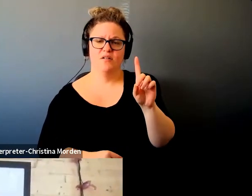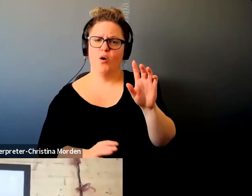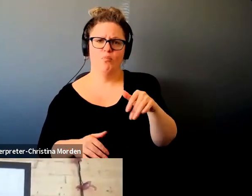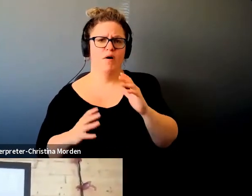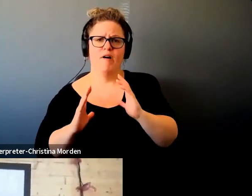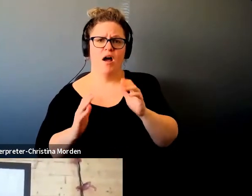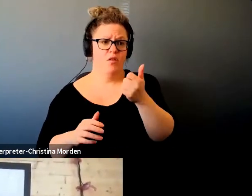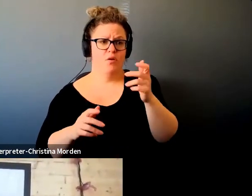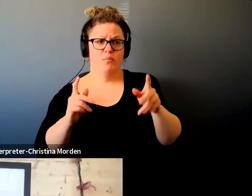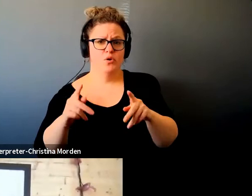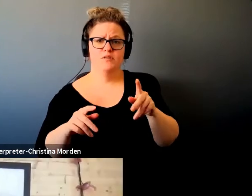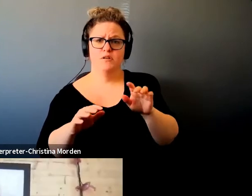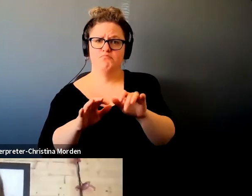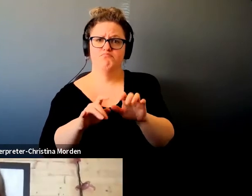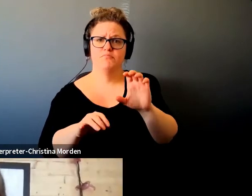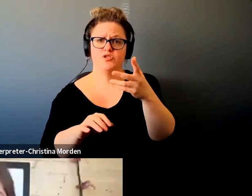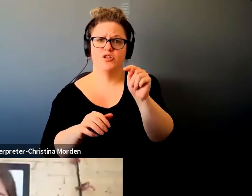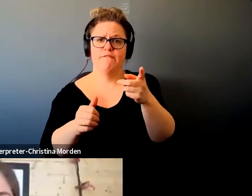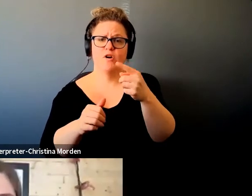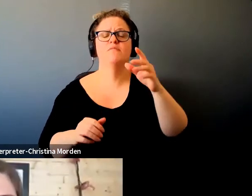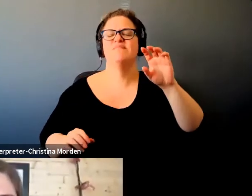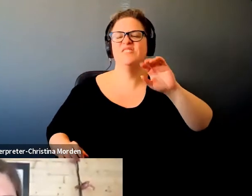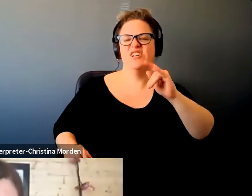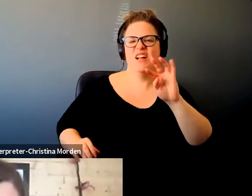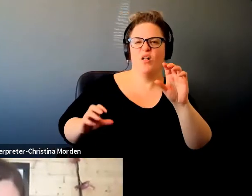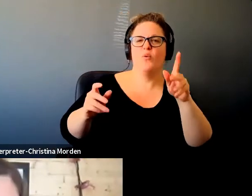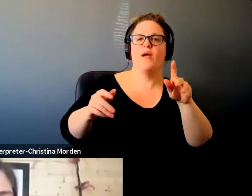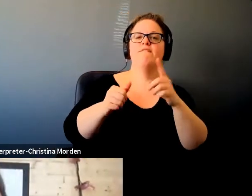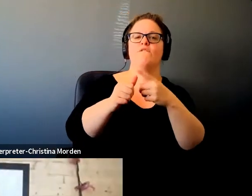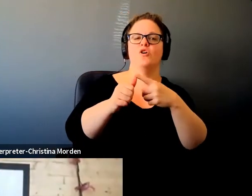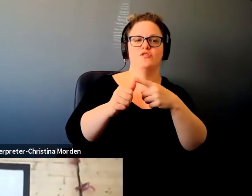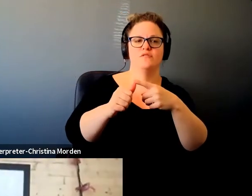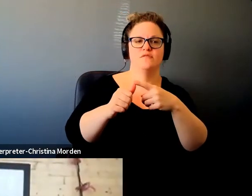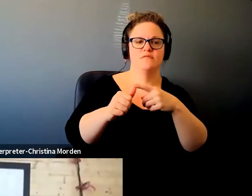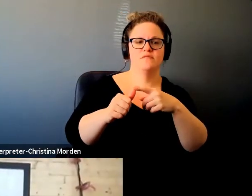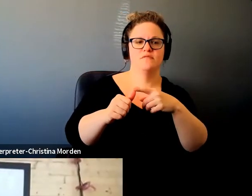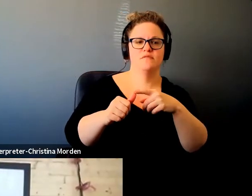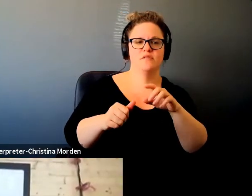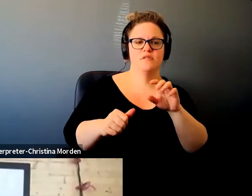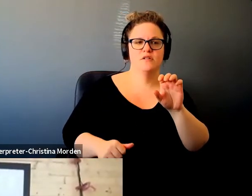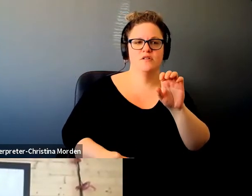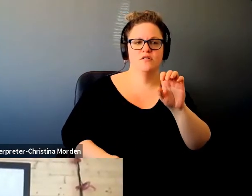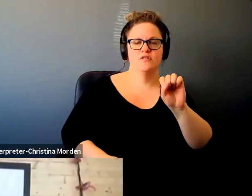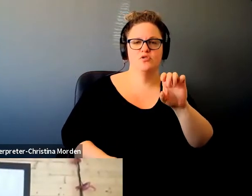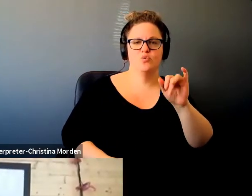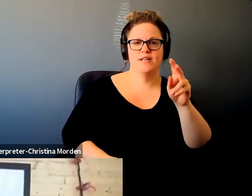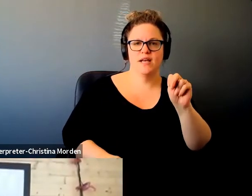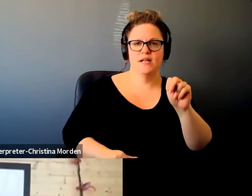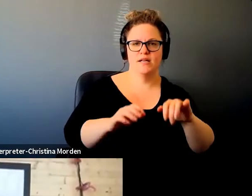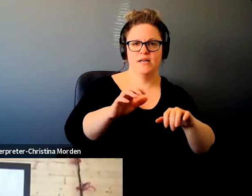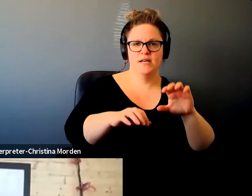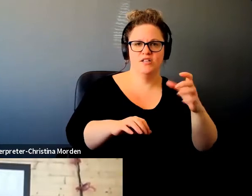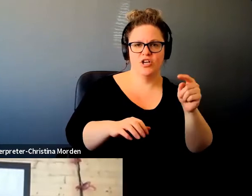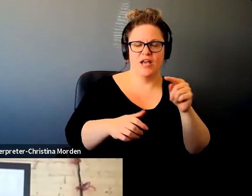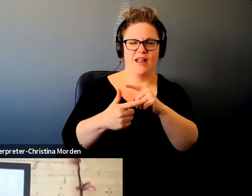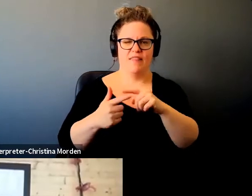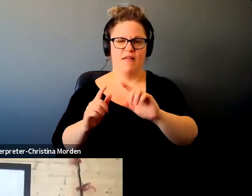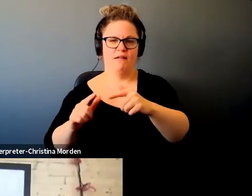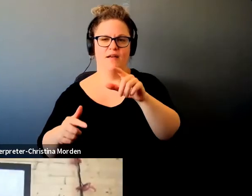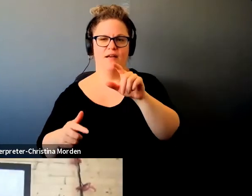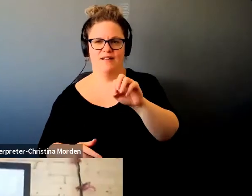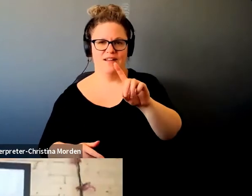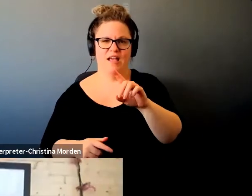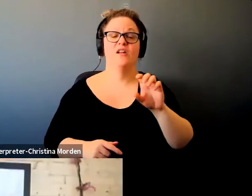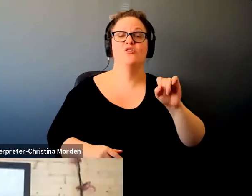fine. Okay, so then we'll do Susan Aiden Abbott's first, and then we'll talk to Ted. So Okay. Susan says, "Thank you,